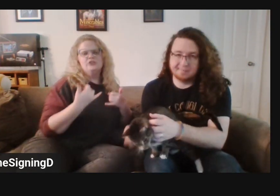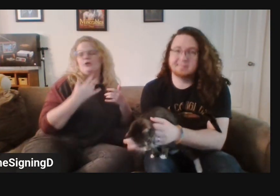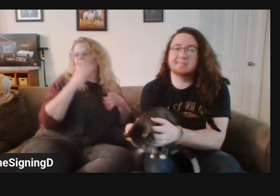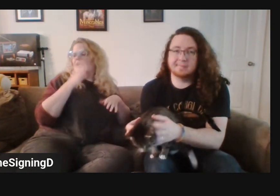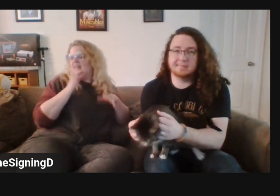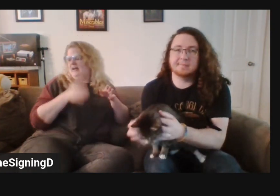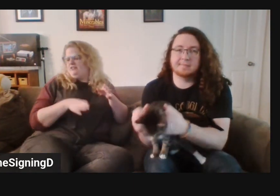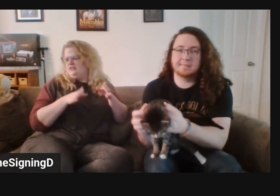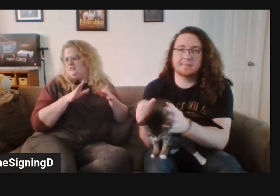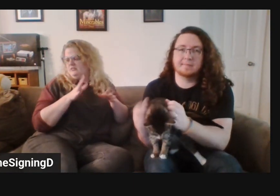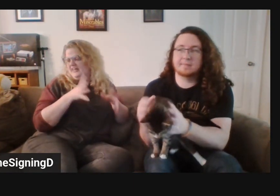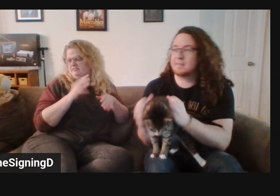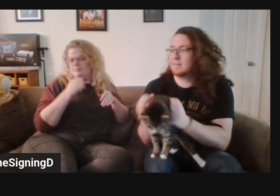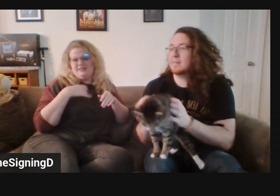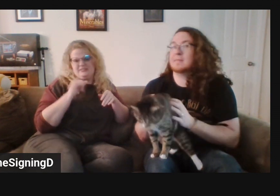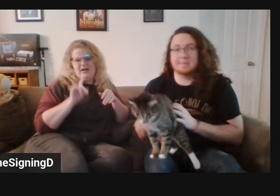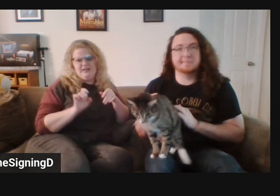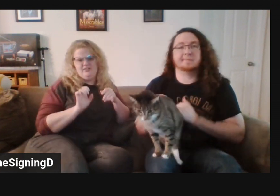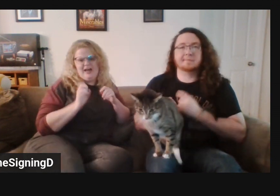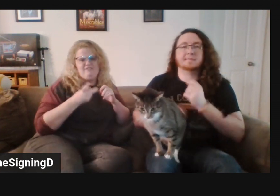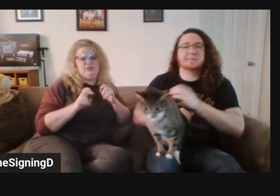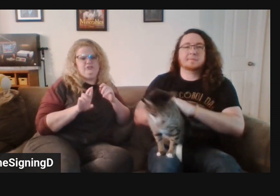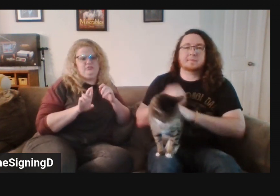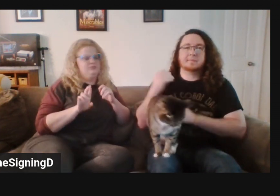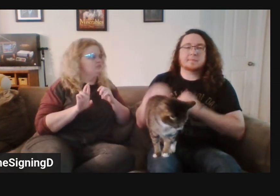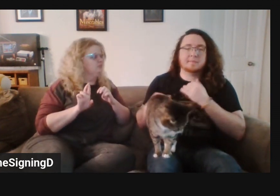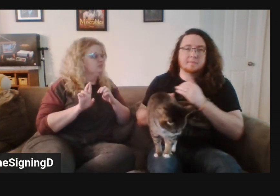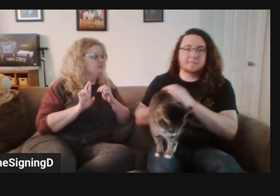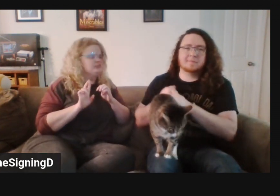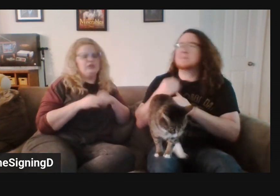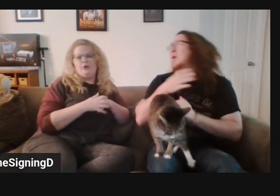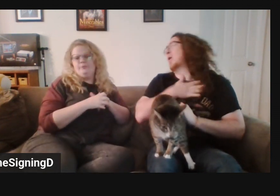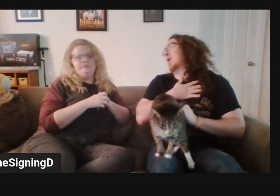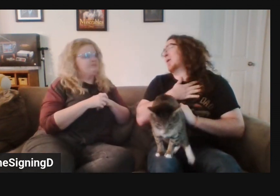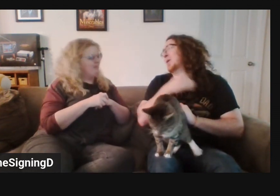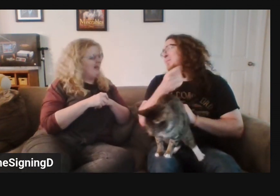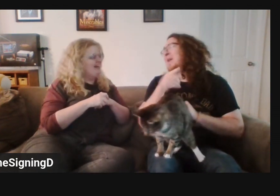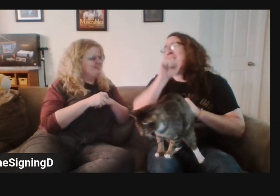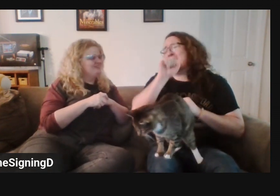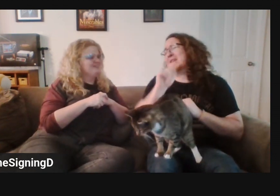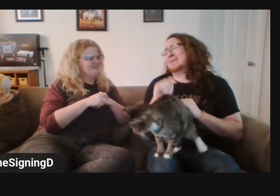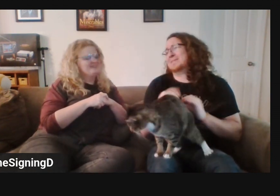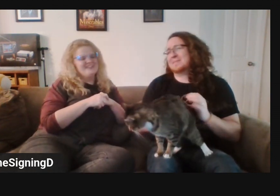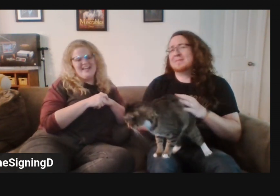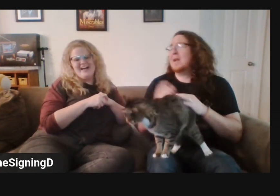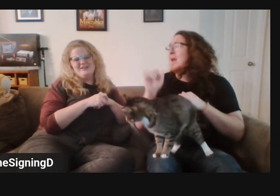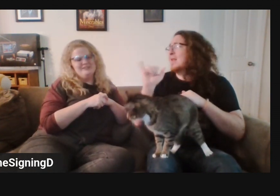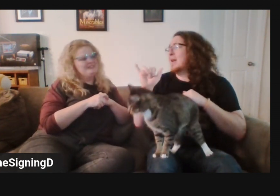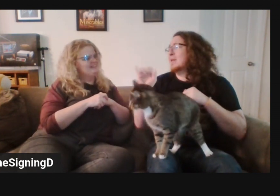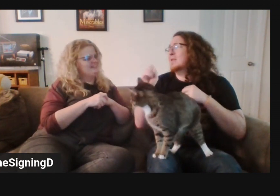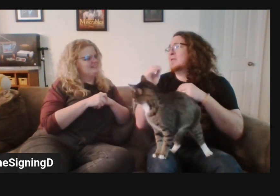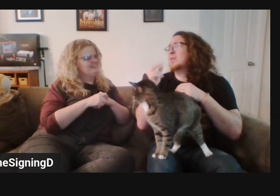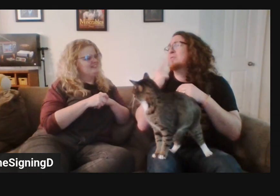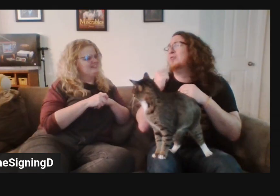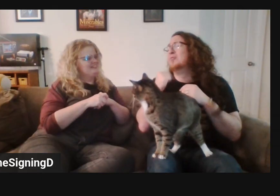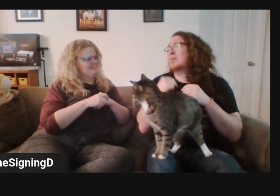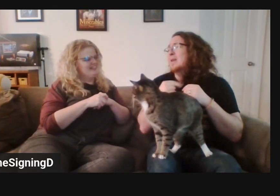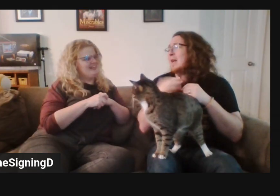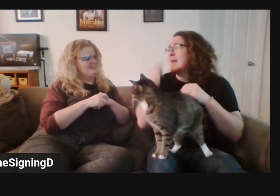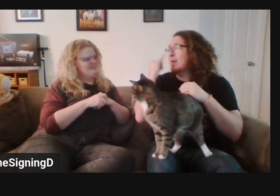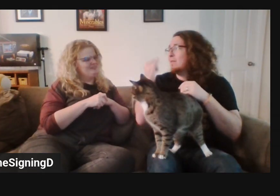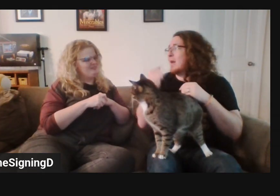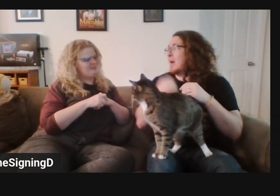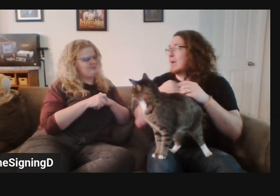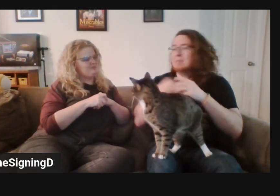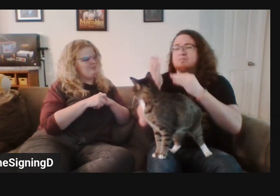now. So now he never leaves my side ever. Aw. I love it. Yeah. That is so cute. And if I can